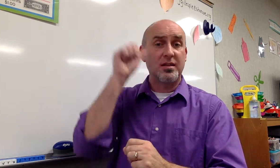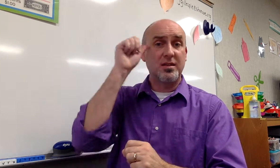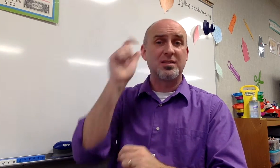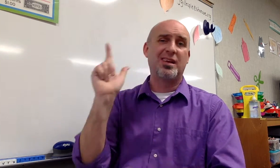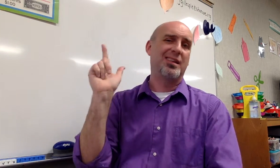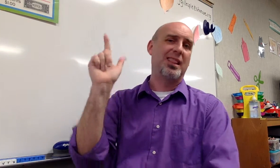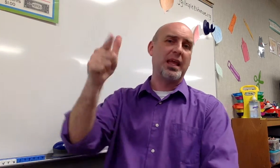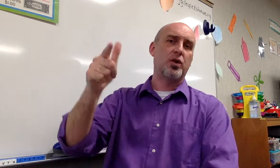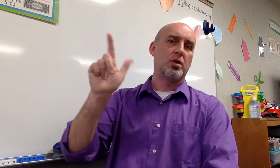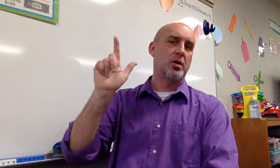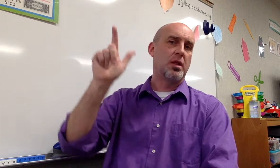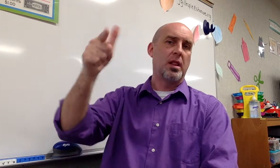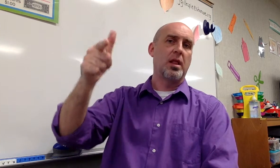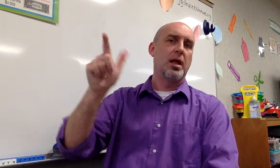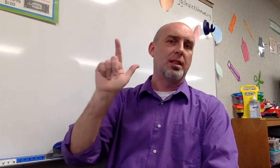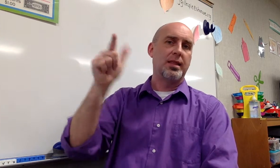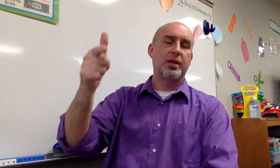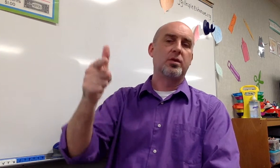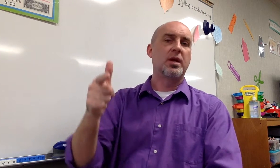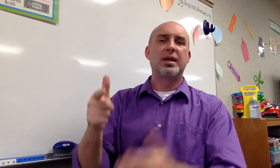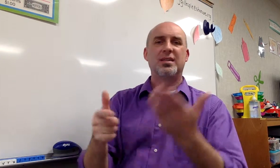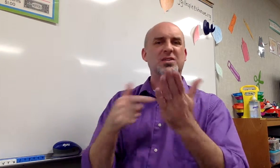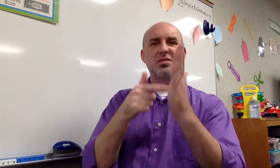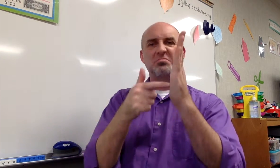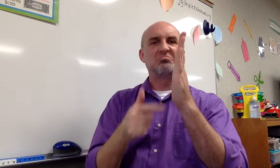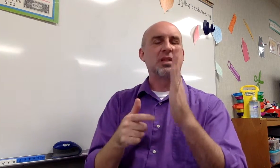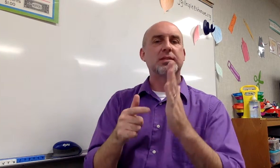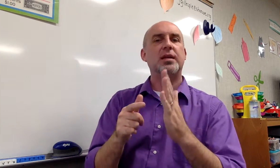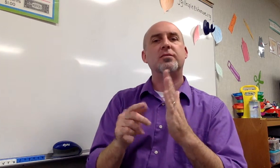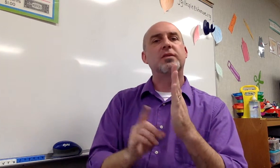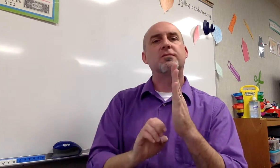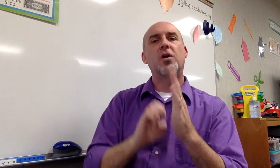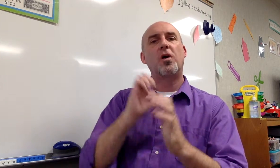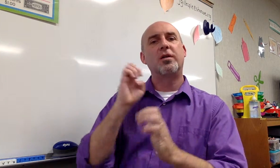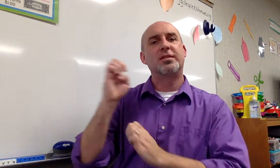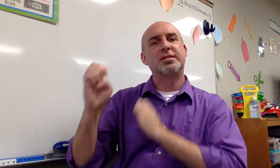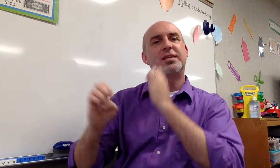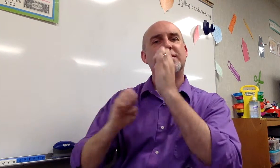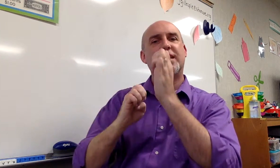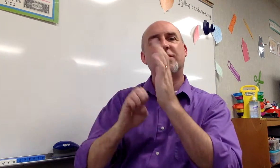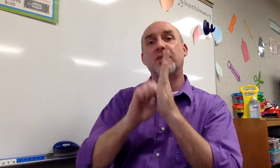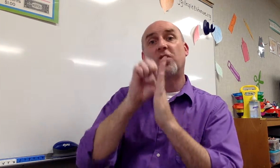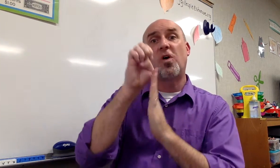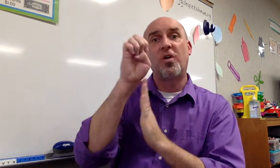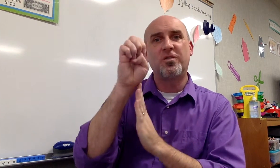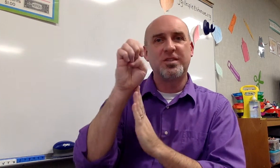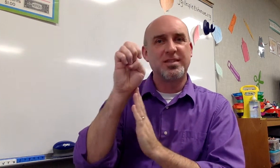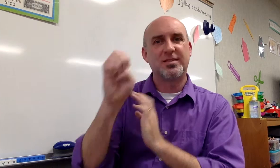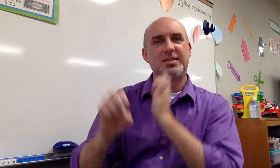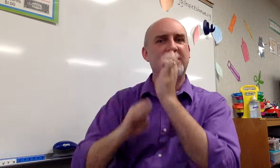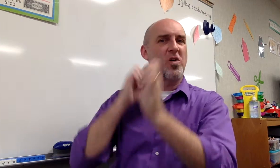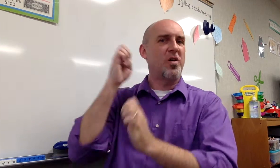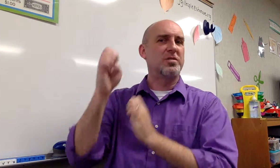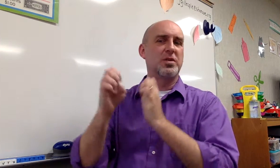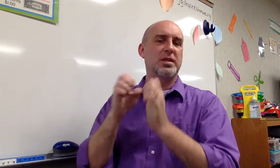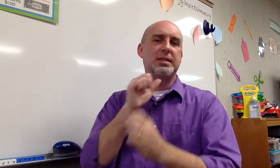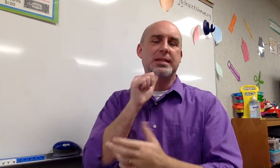adults sign later, later. It's kind of evolved, the sign is kind of evolved. It's evolved so that it